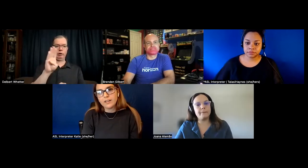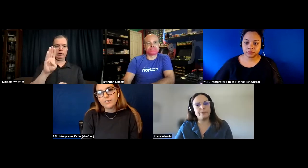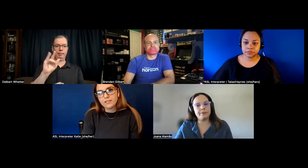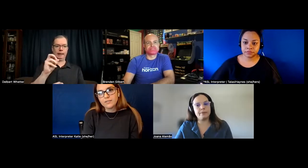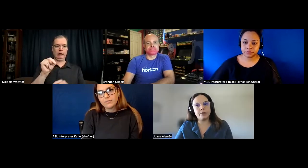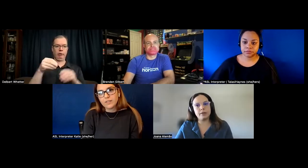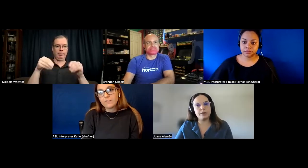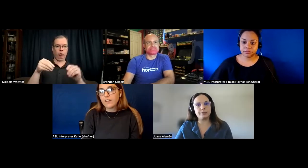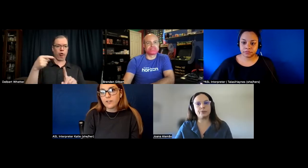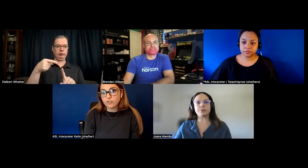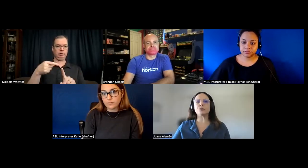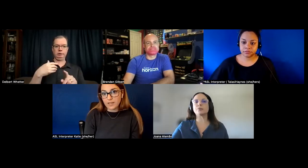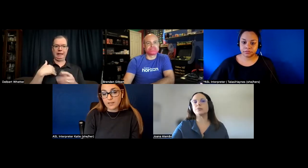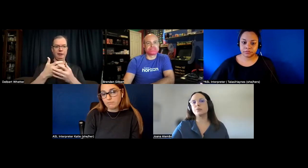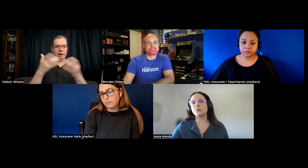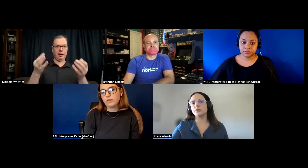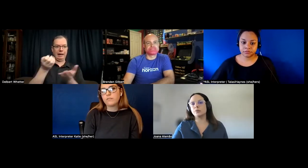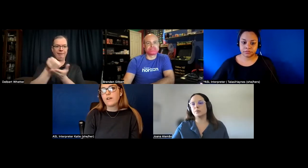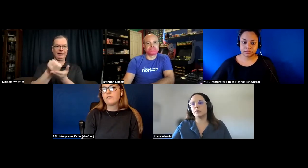500 b or five